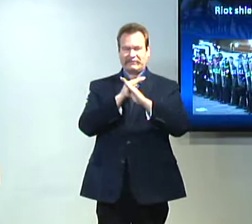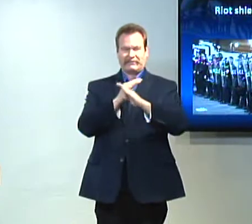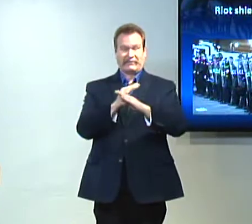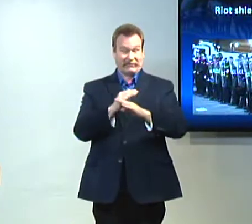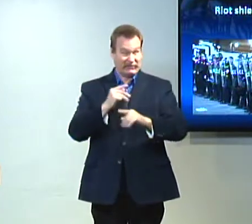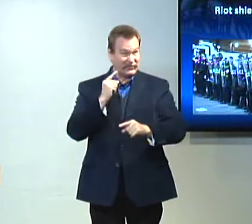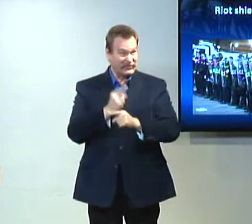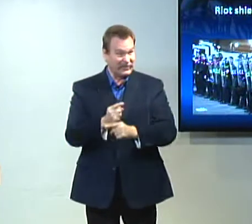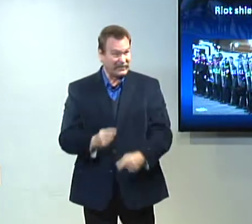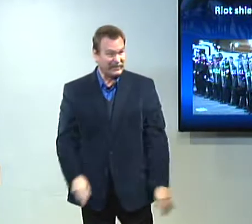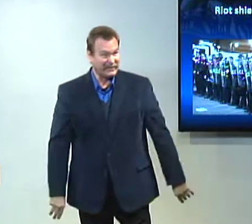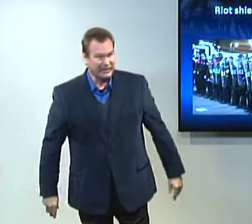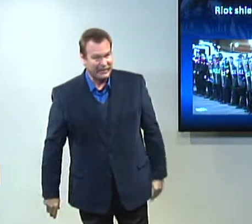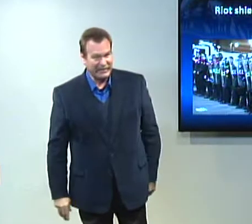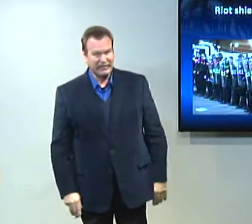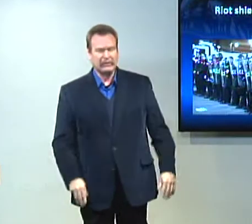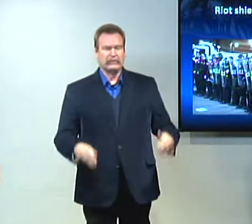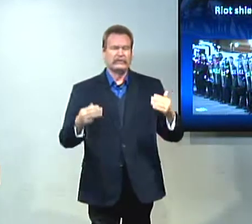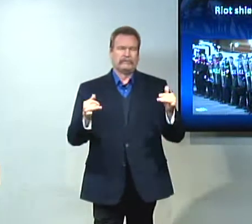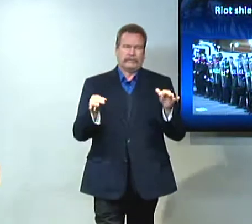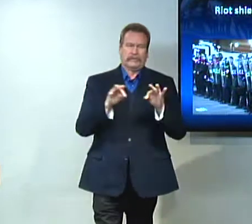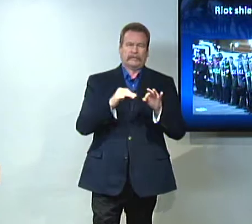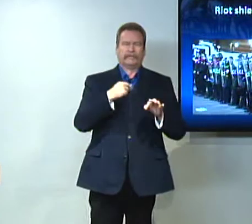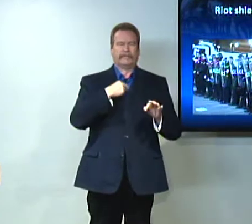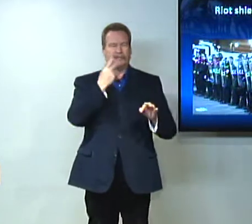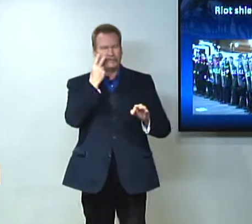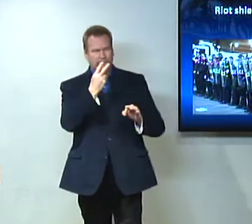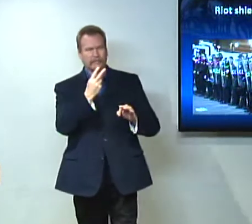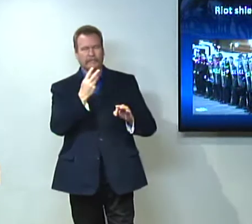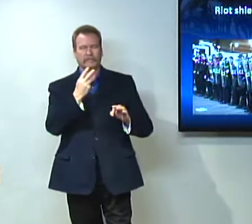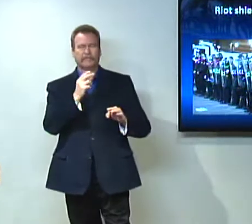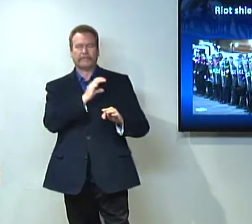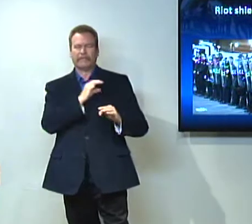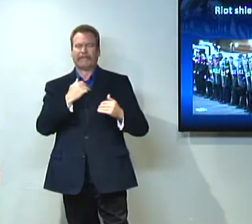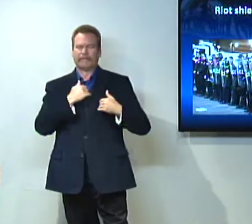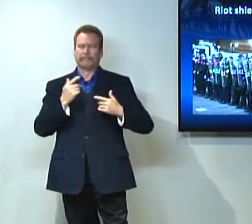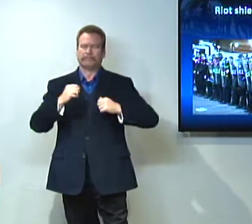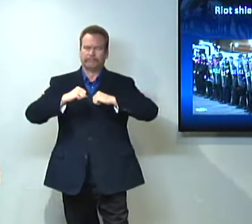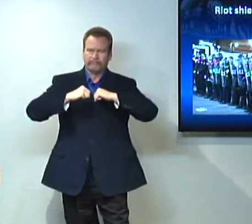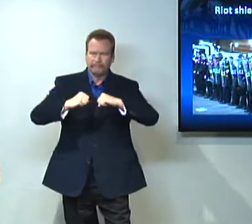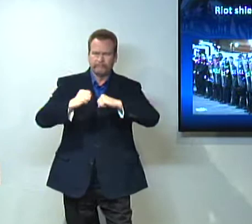use that as protection. They use shields, these sort of riot shields